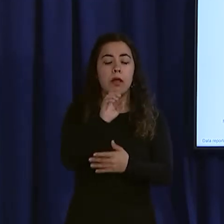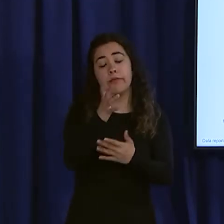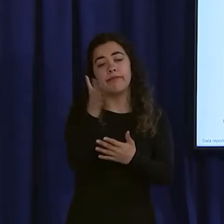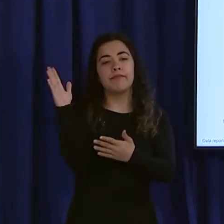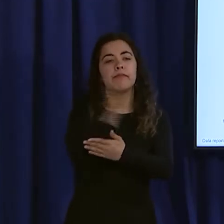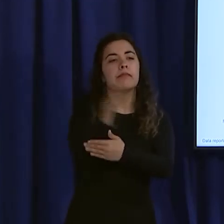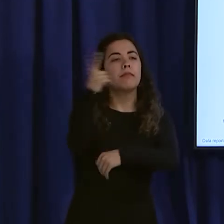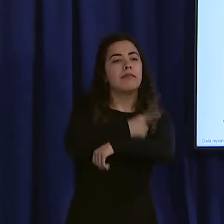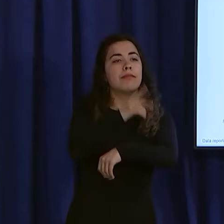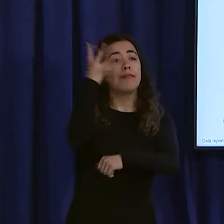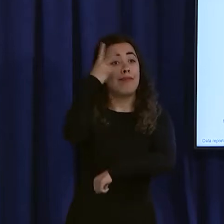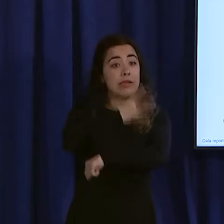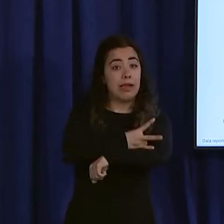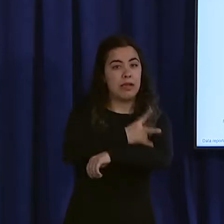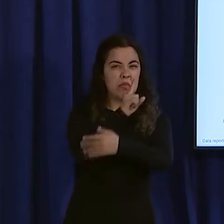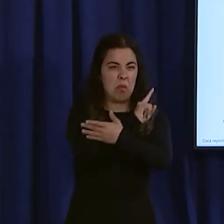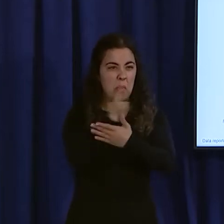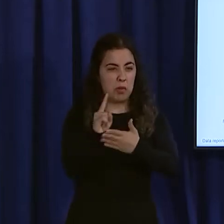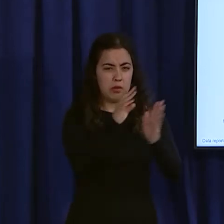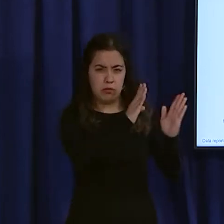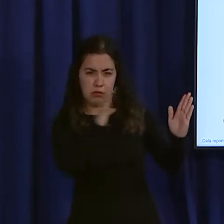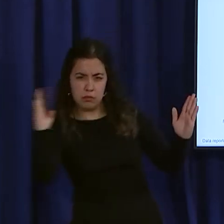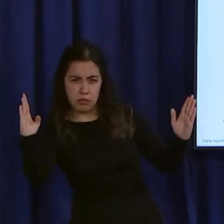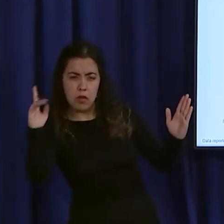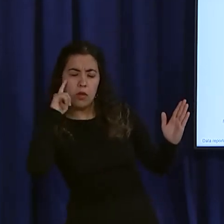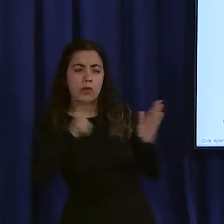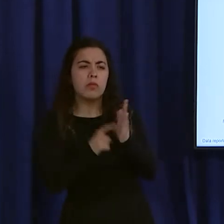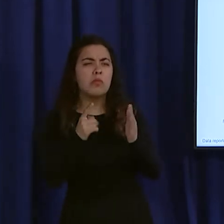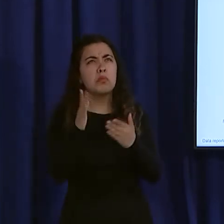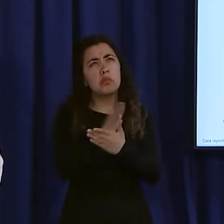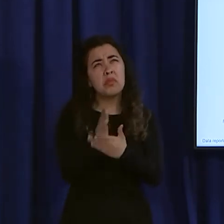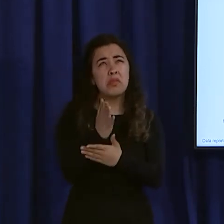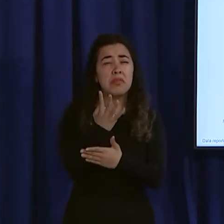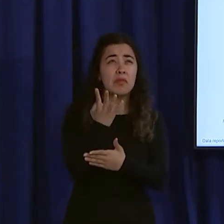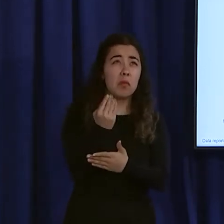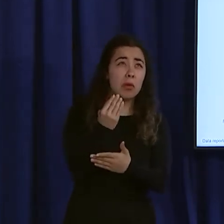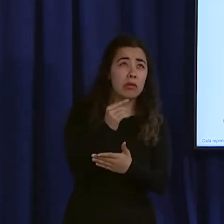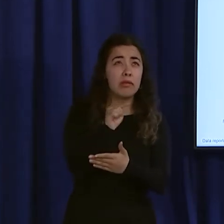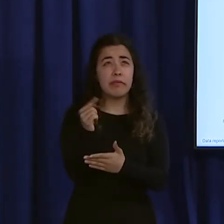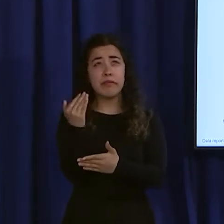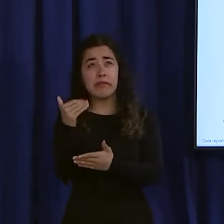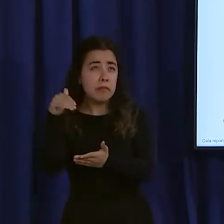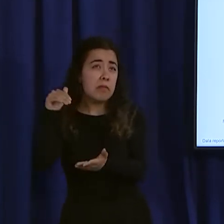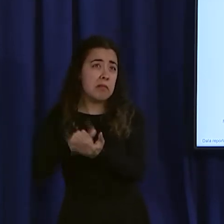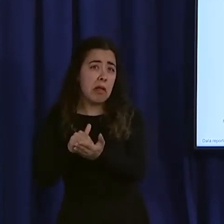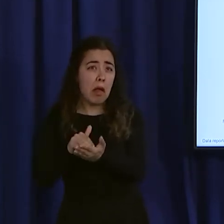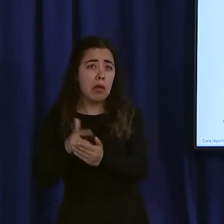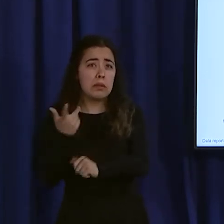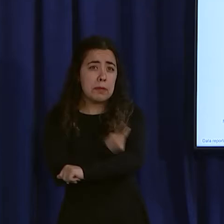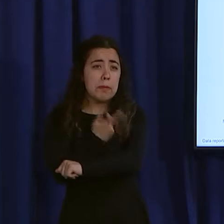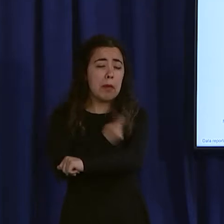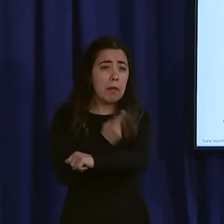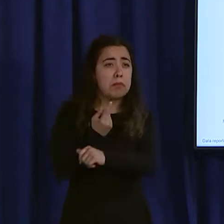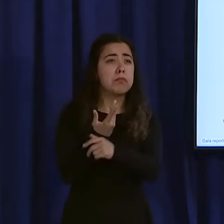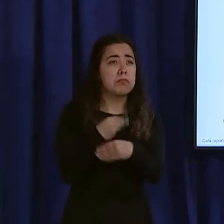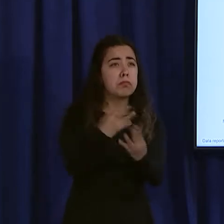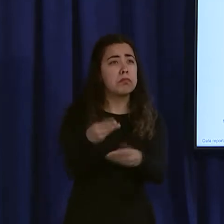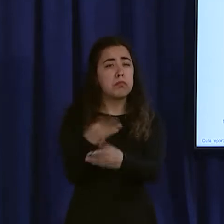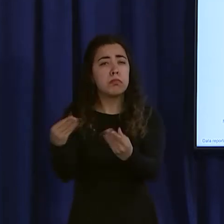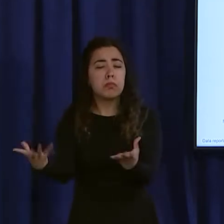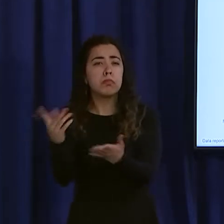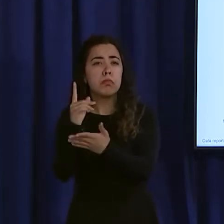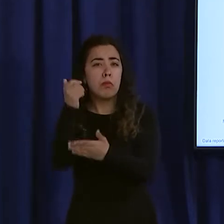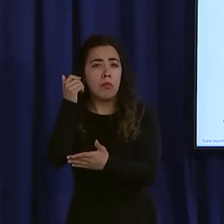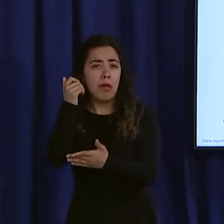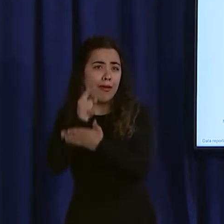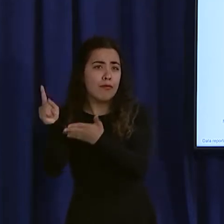and 15,000 doses of vaccine every day here in Chicago, which is good. If we can maintain that rate, we would expect to hit